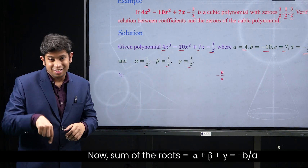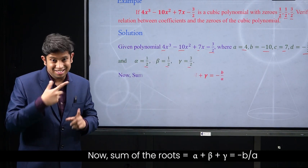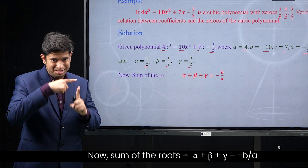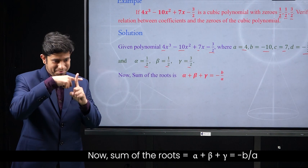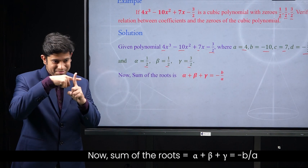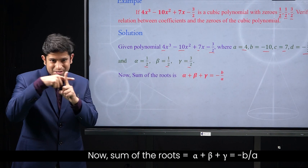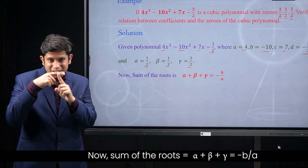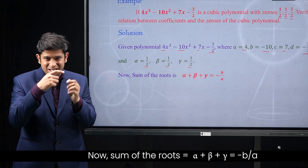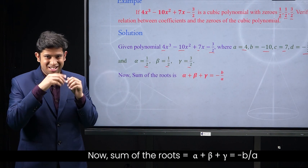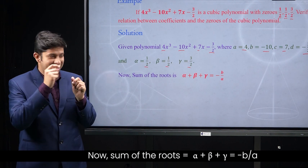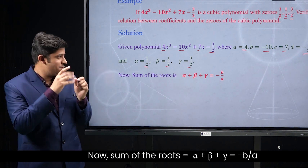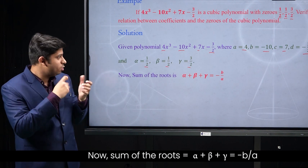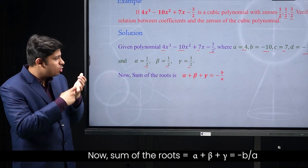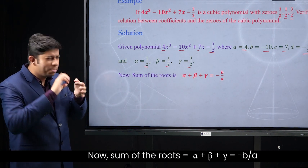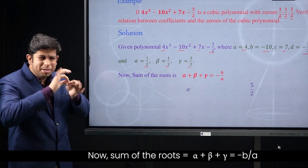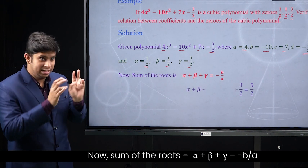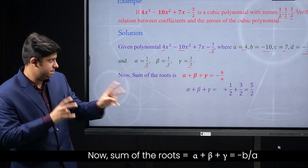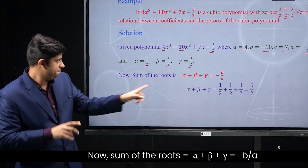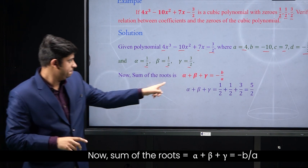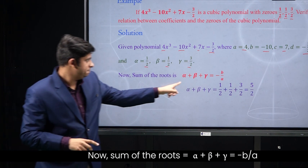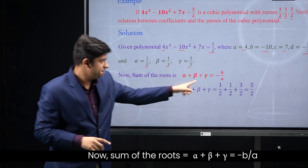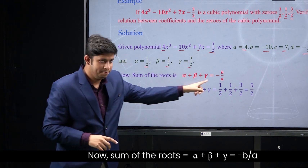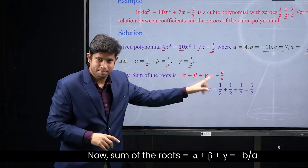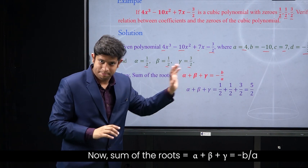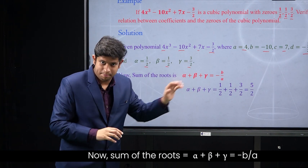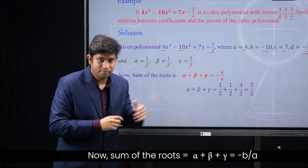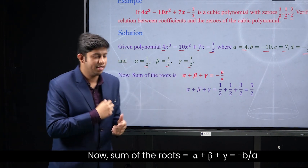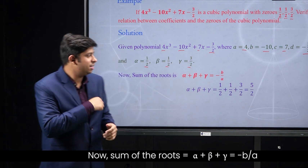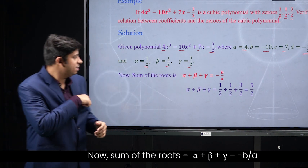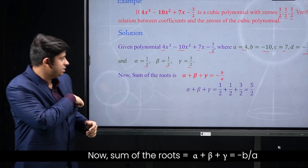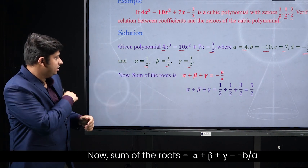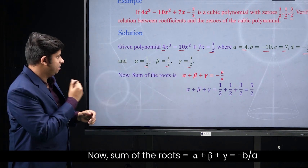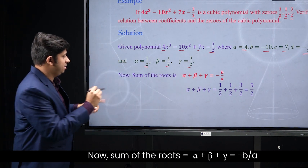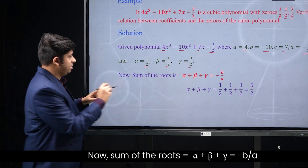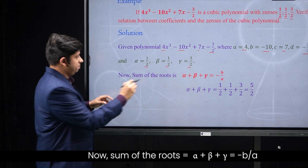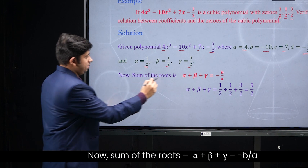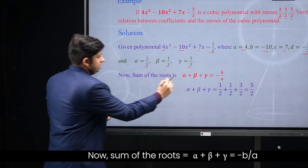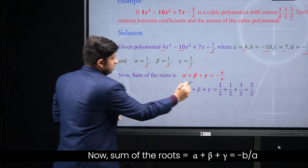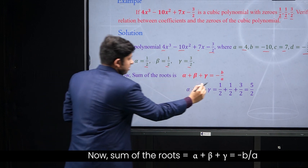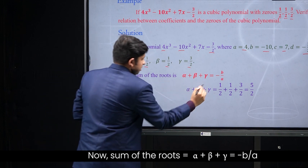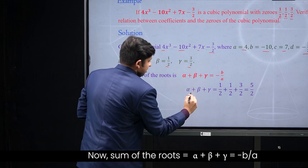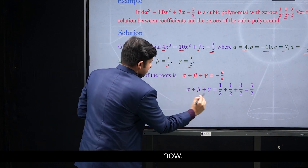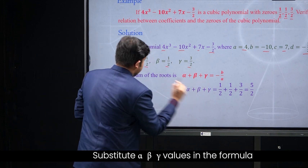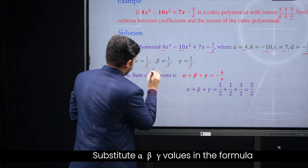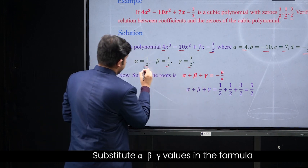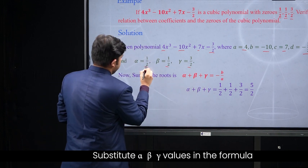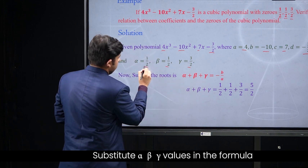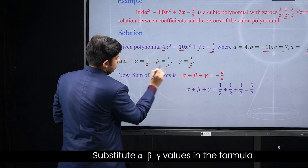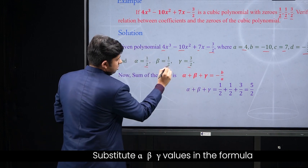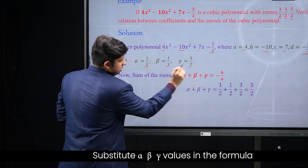Now sum of the roots is equal to alpha plus beta plus gamma that is equal to minus b by a. Now substitute alpha, beta,